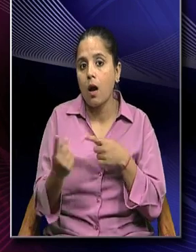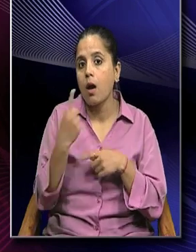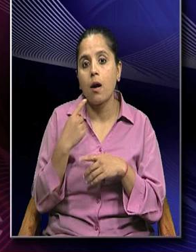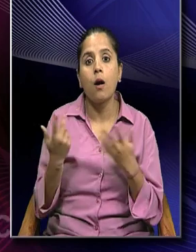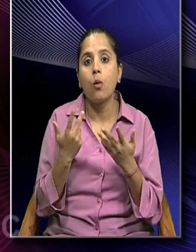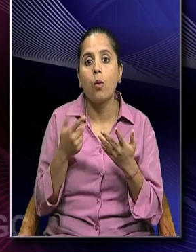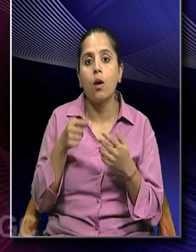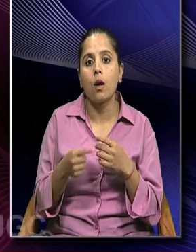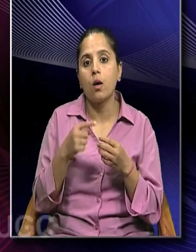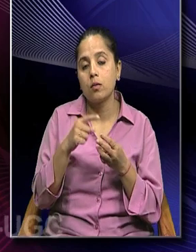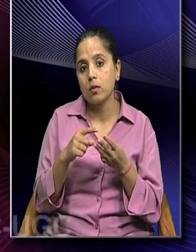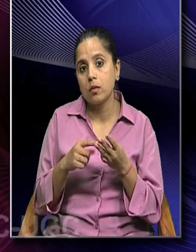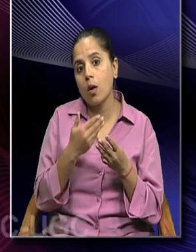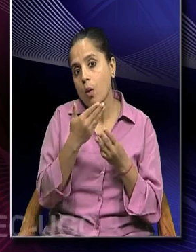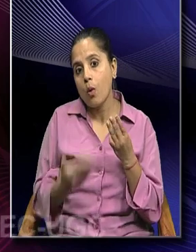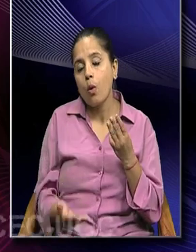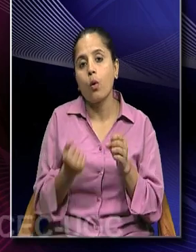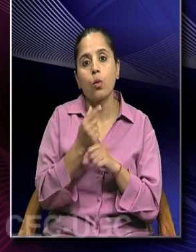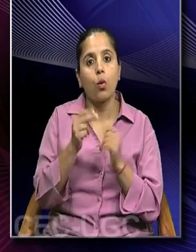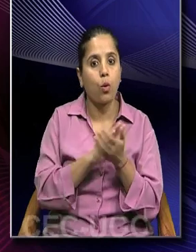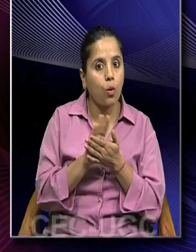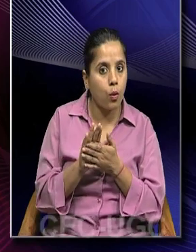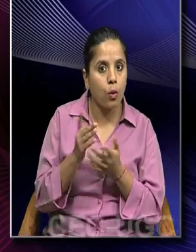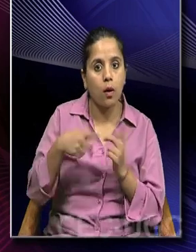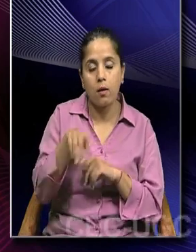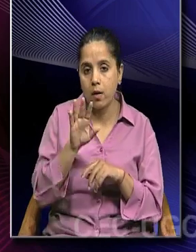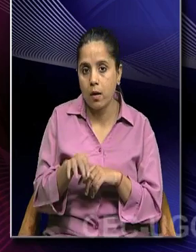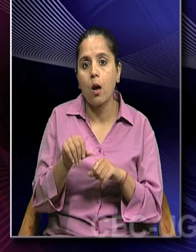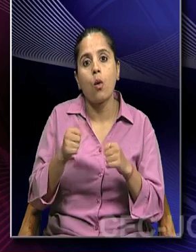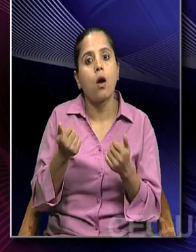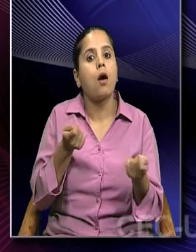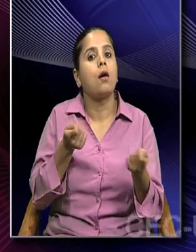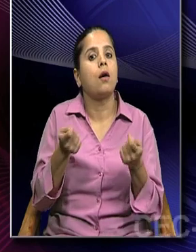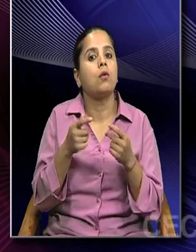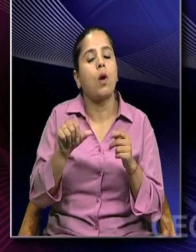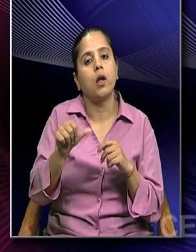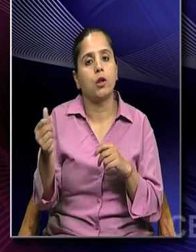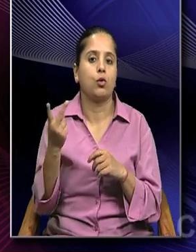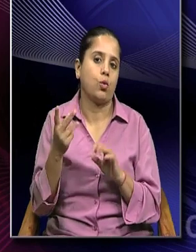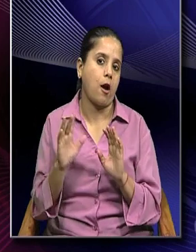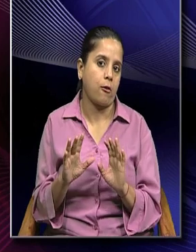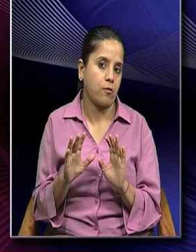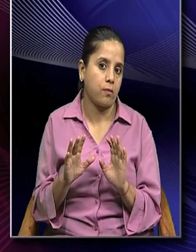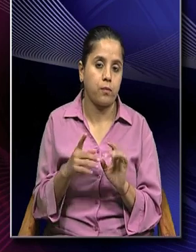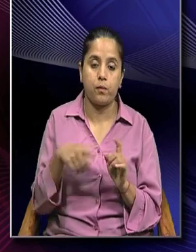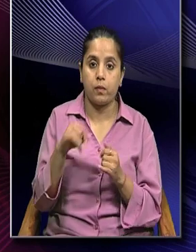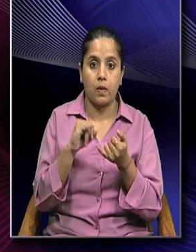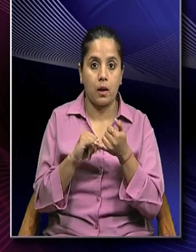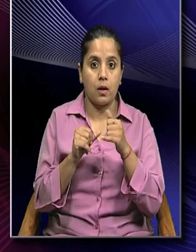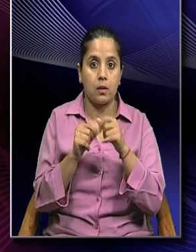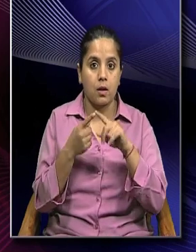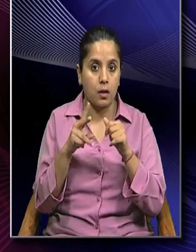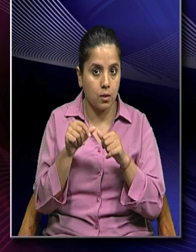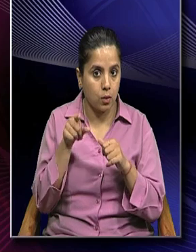Each of these merits or gunas, they have a tendency of dominating other two. Sattva